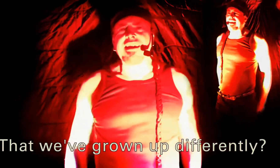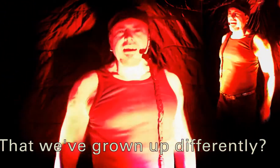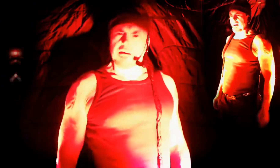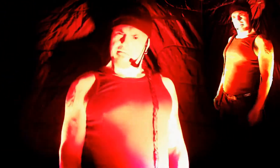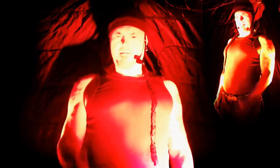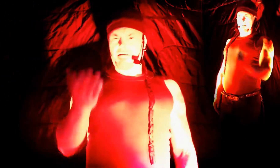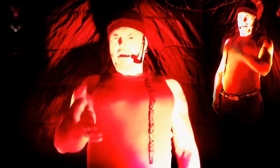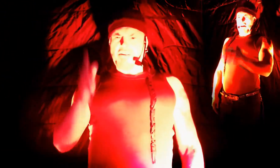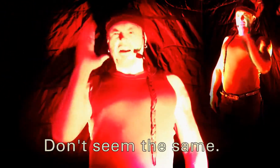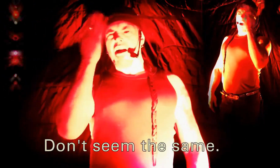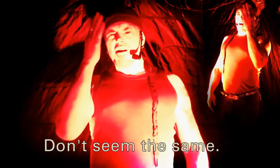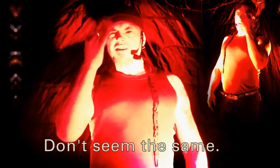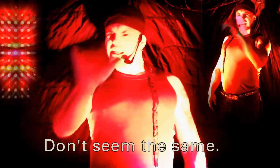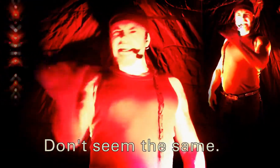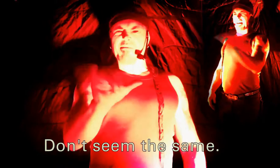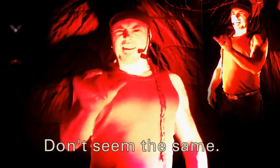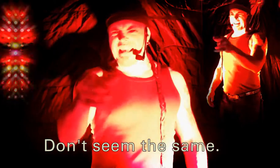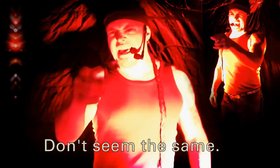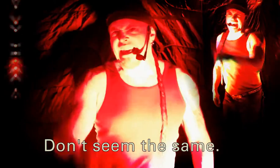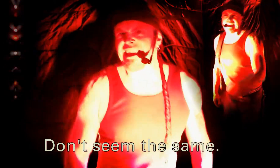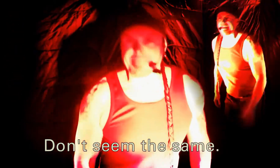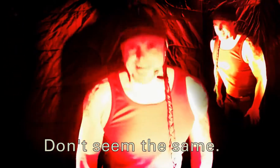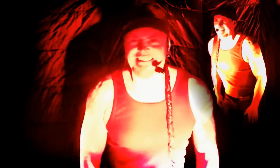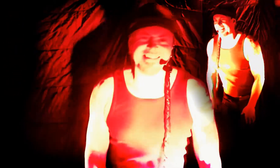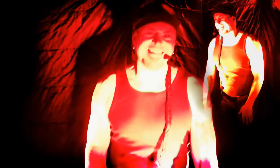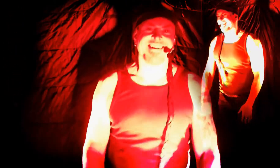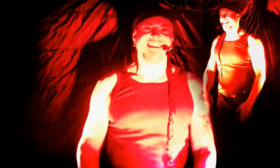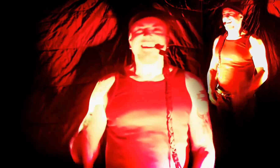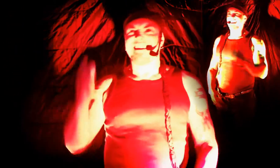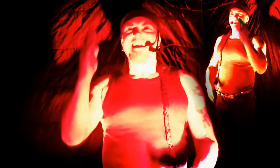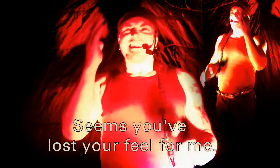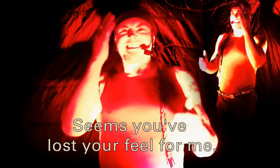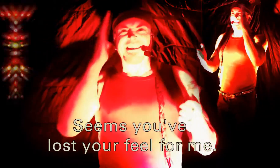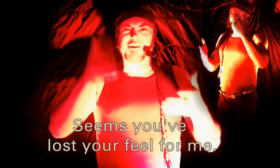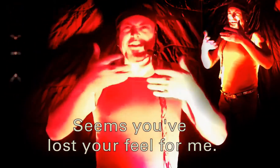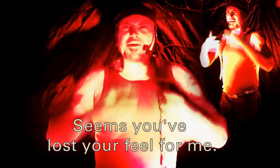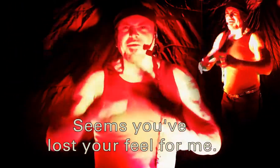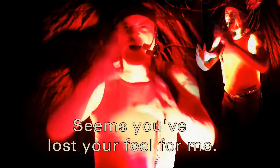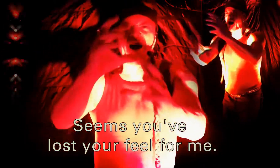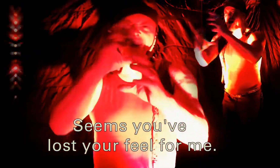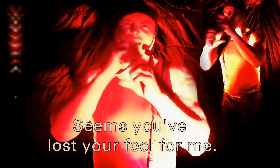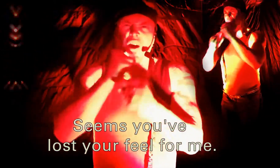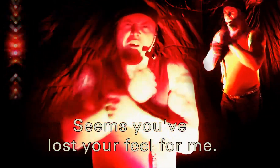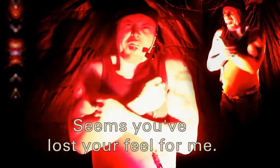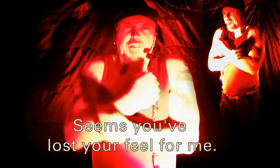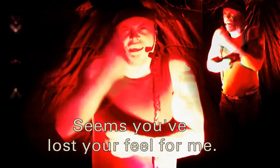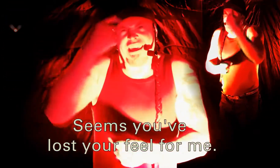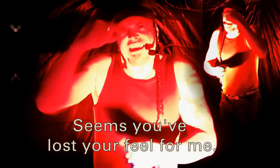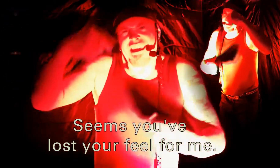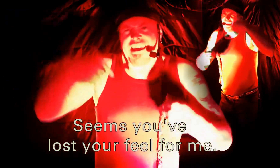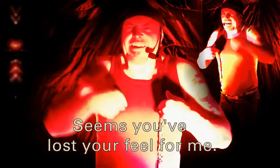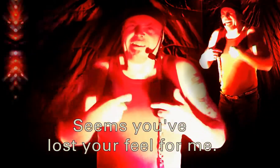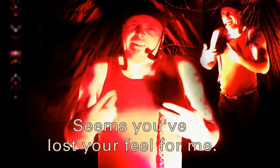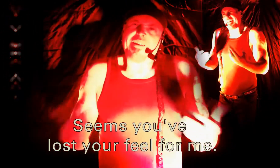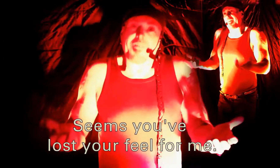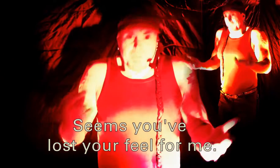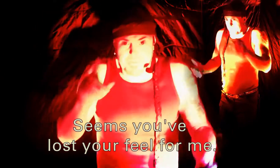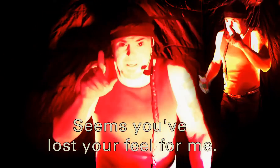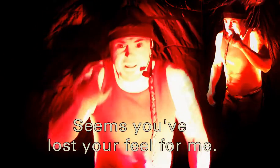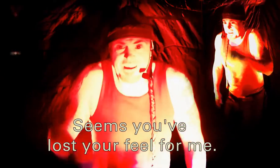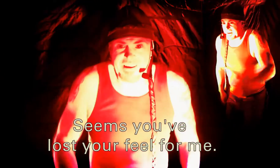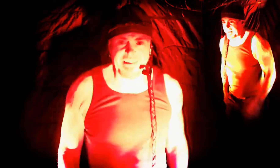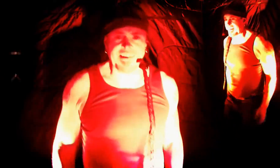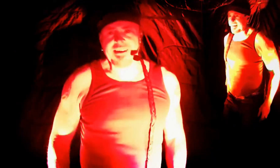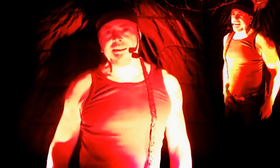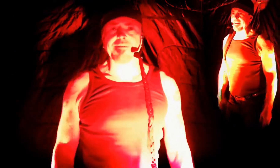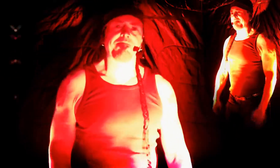differently? Don't seem the same. Seems you've lost your feel